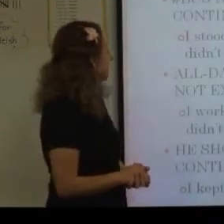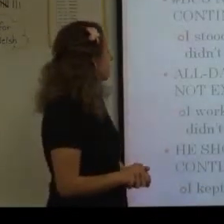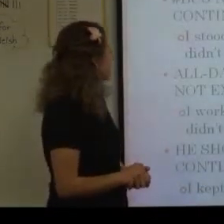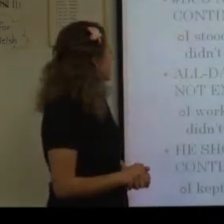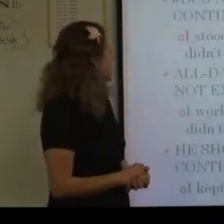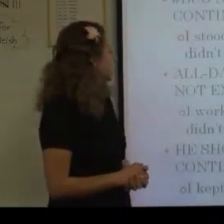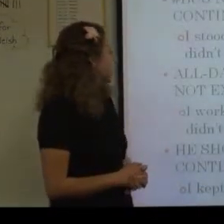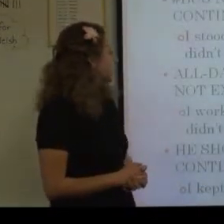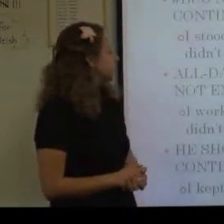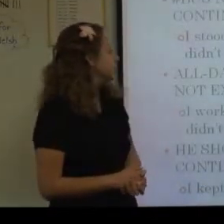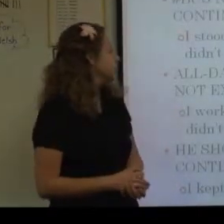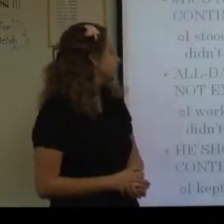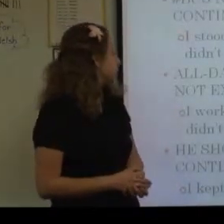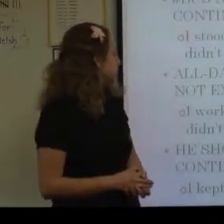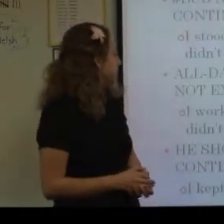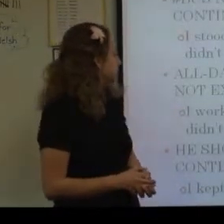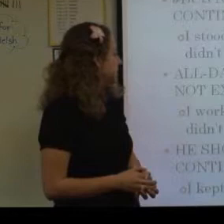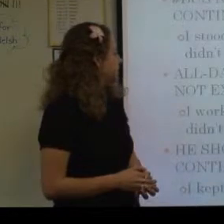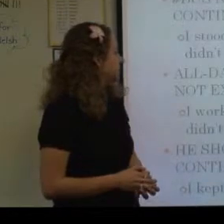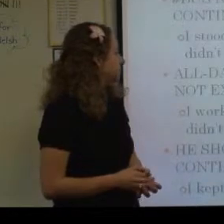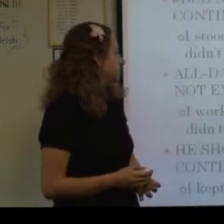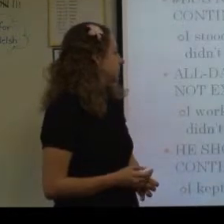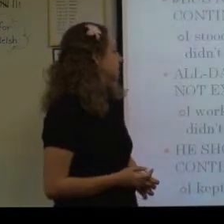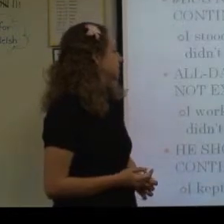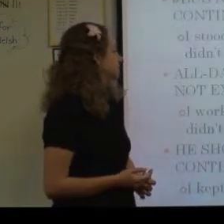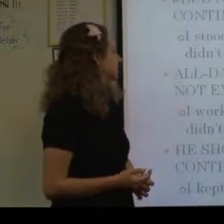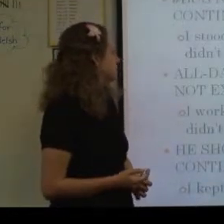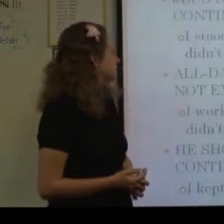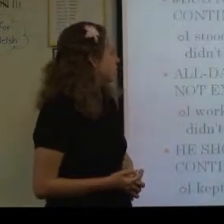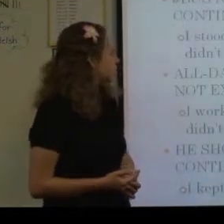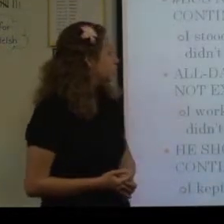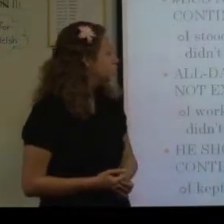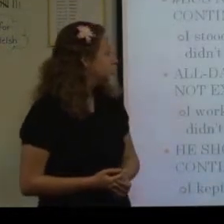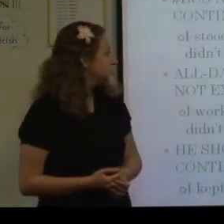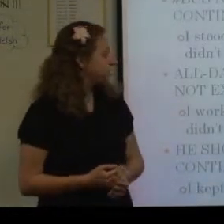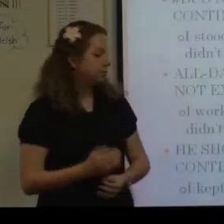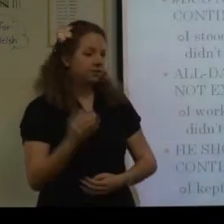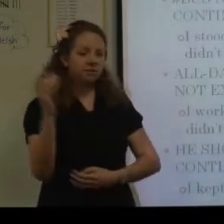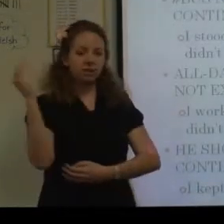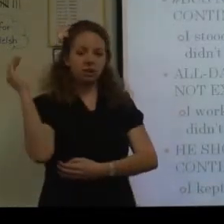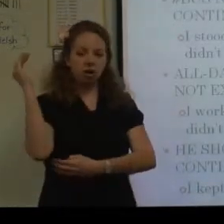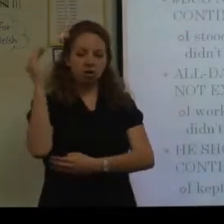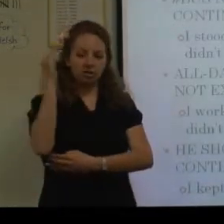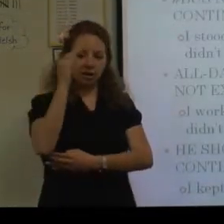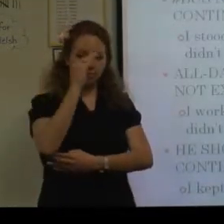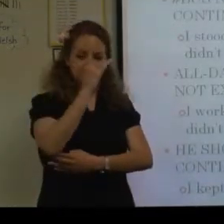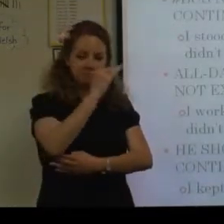And then I worked without stopping all day and didn't realize it was 6 o'clock. So we have this like all day.